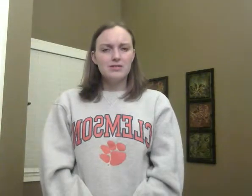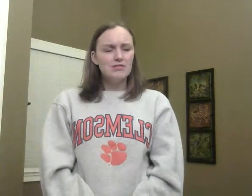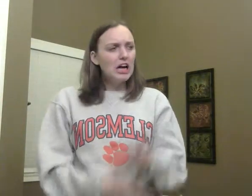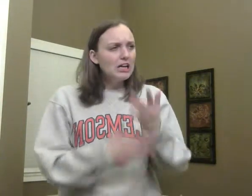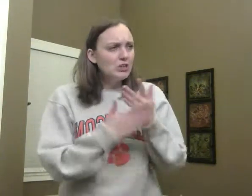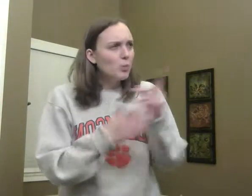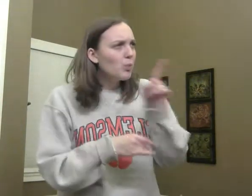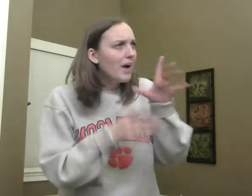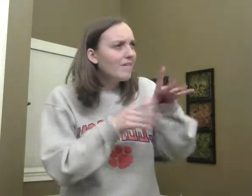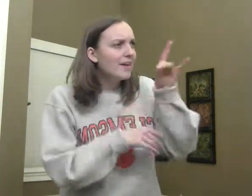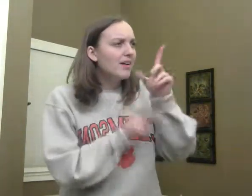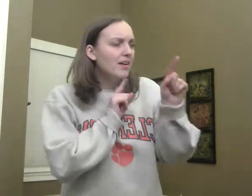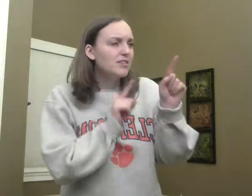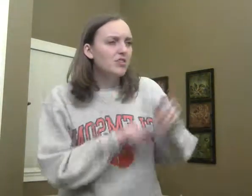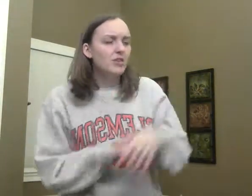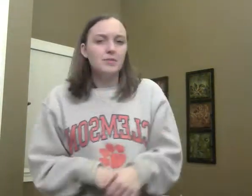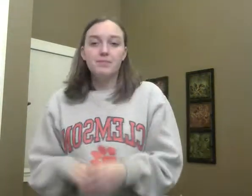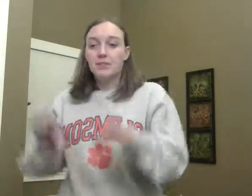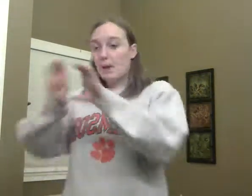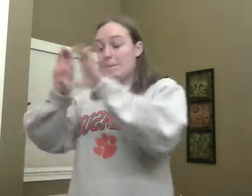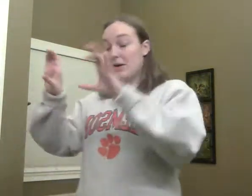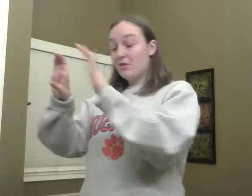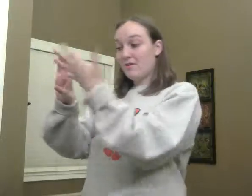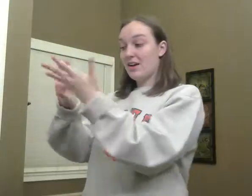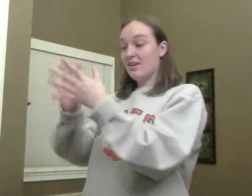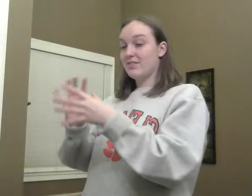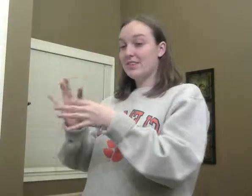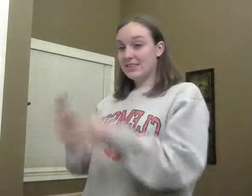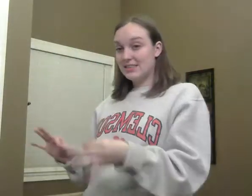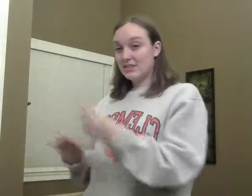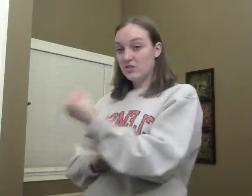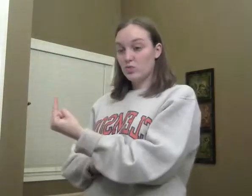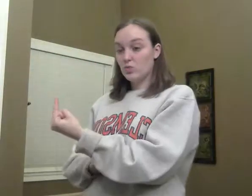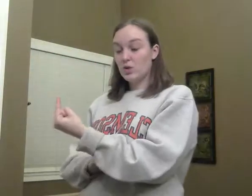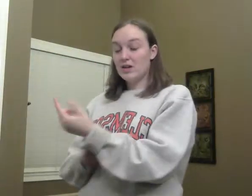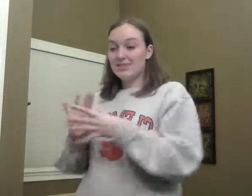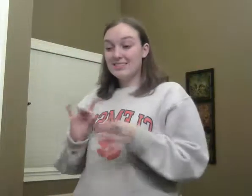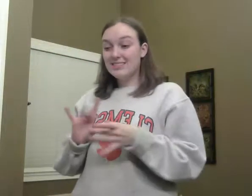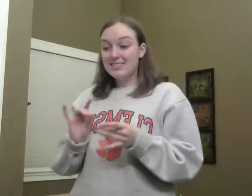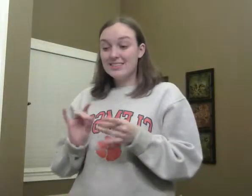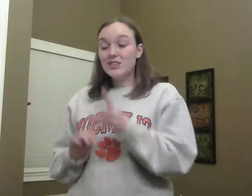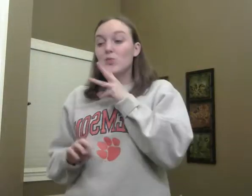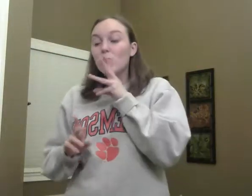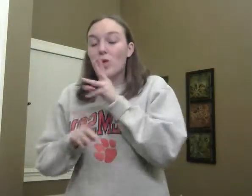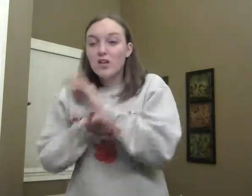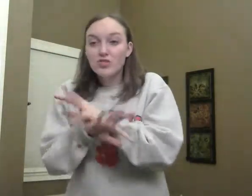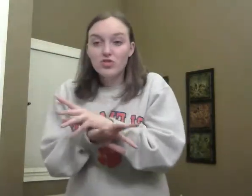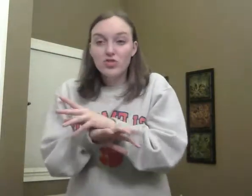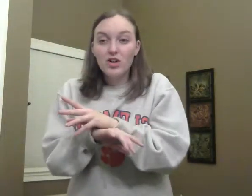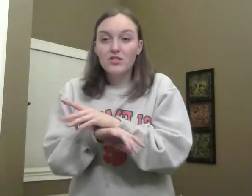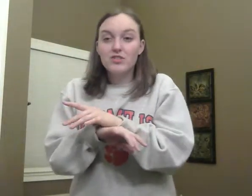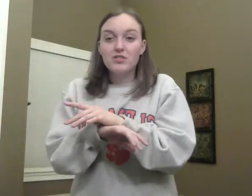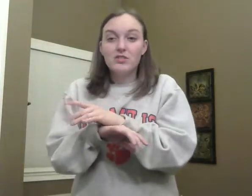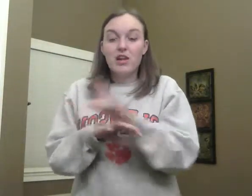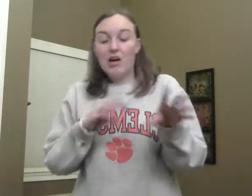answer. In paragraph 5, sentence 1, it says water striders also have very